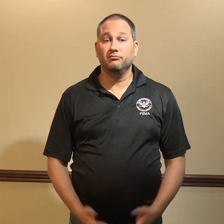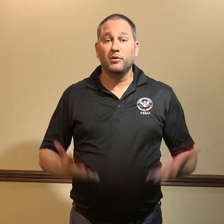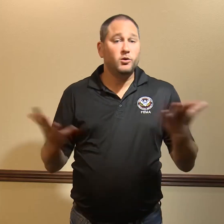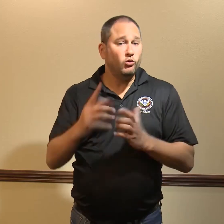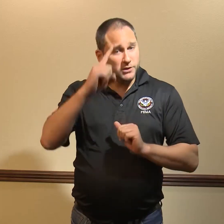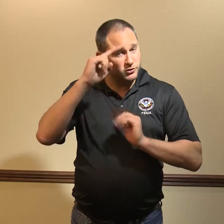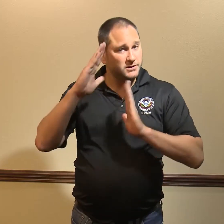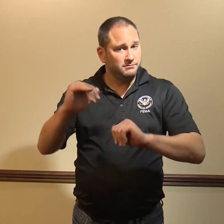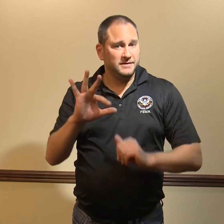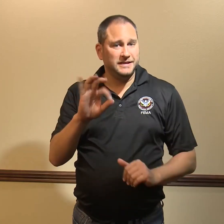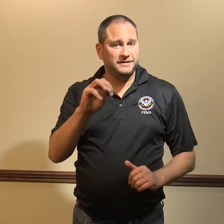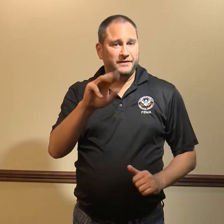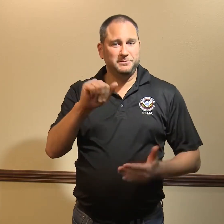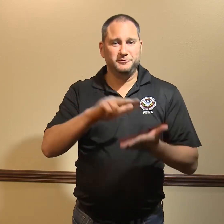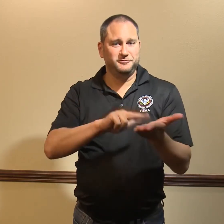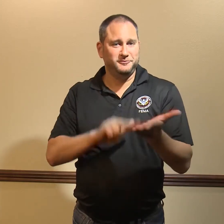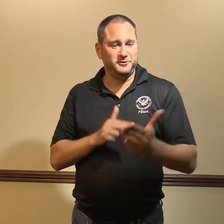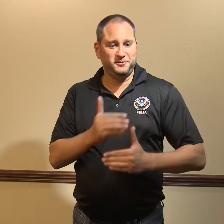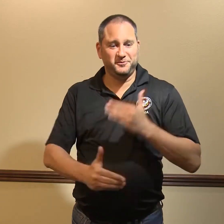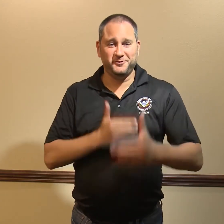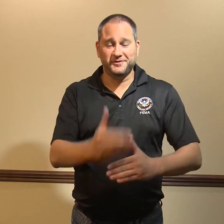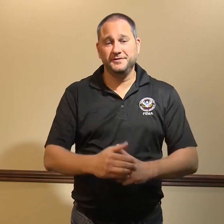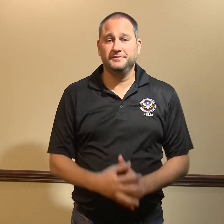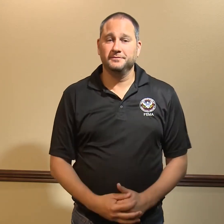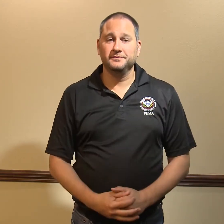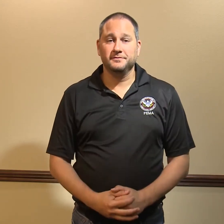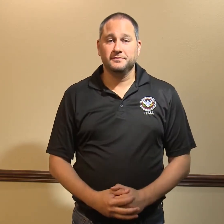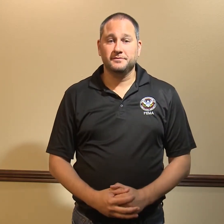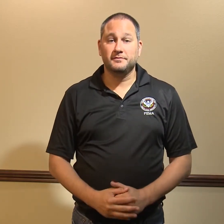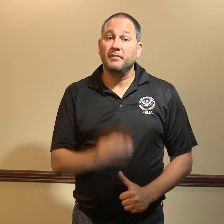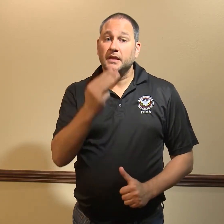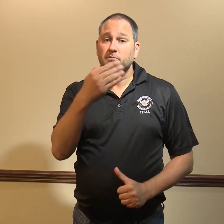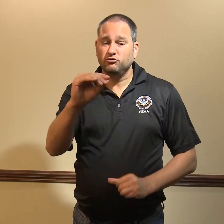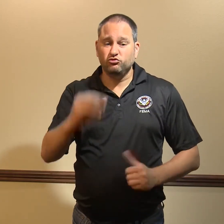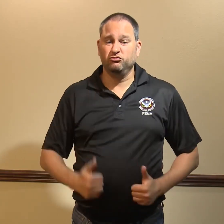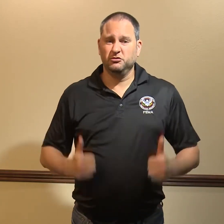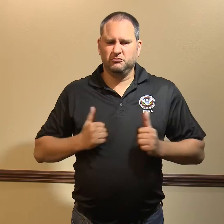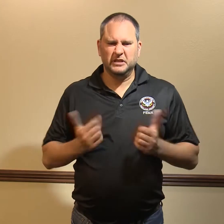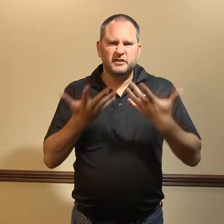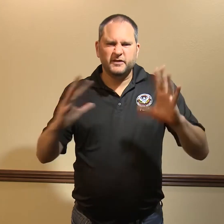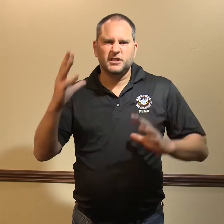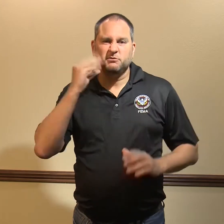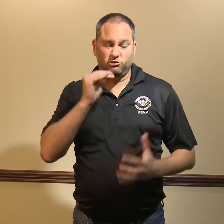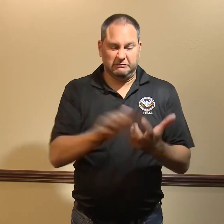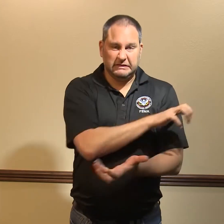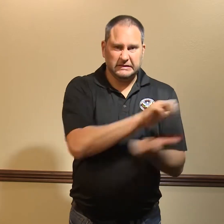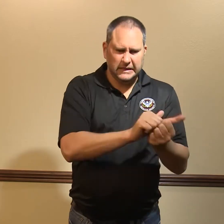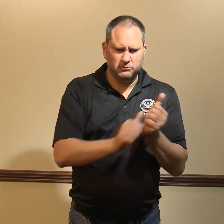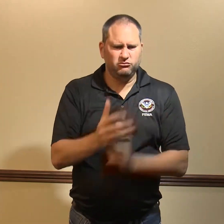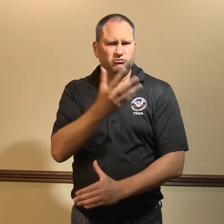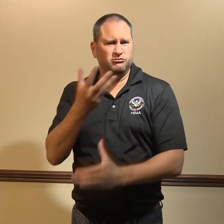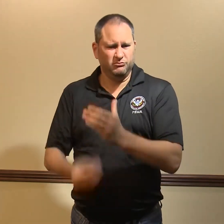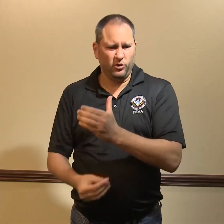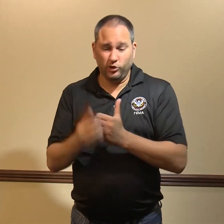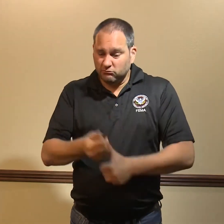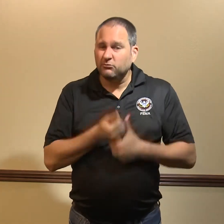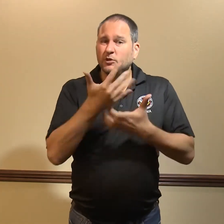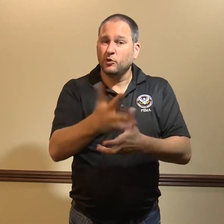What to expect in the FEMA registration process. Missouri residents who sustained property damage or loss caused